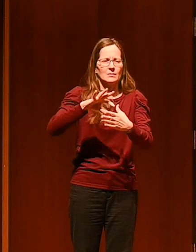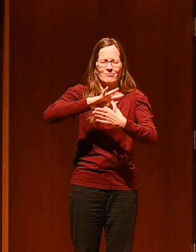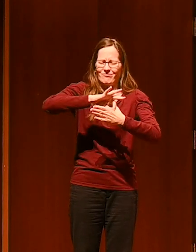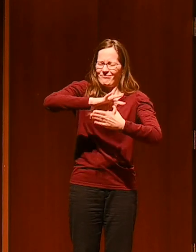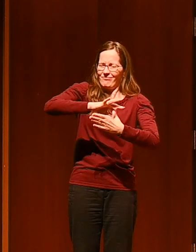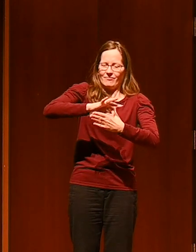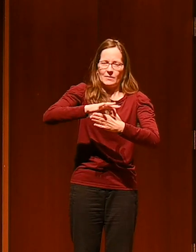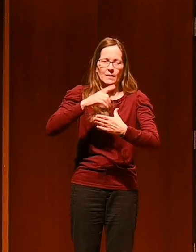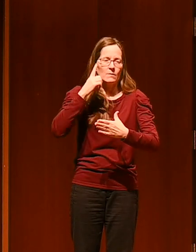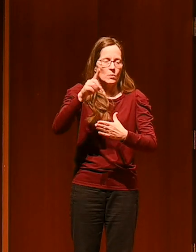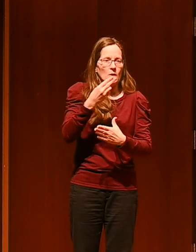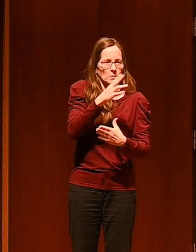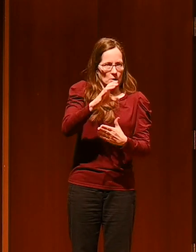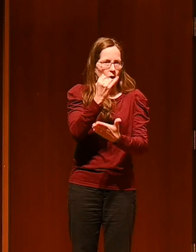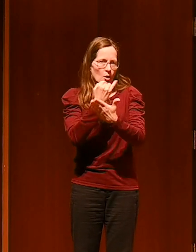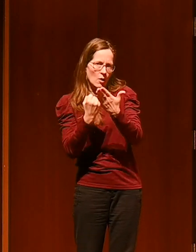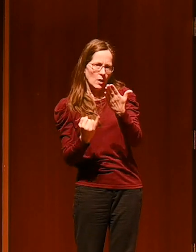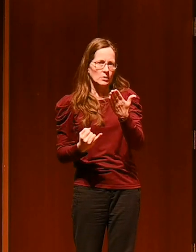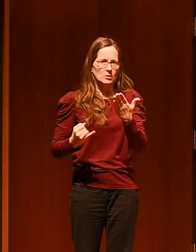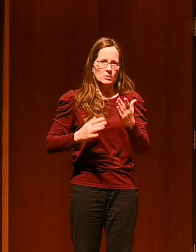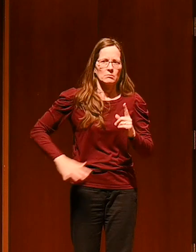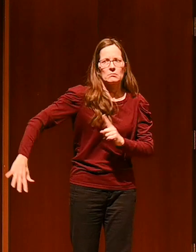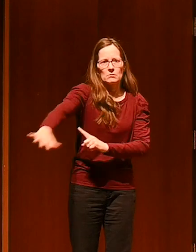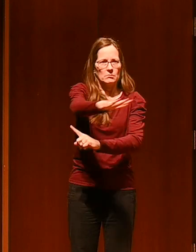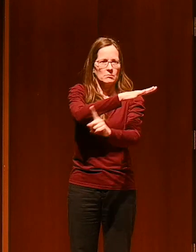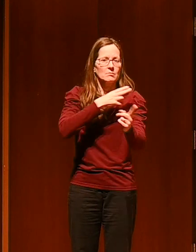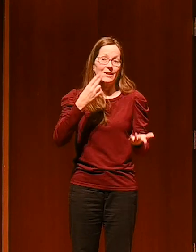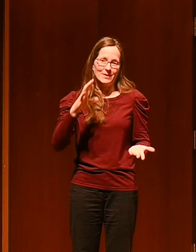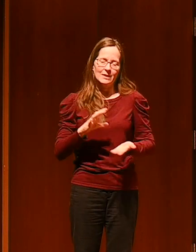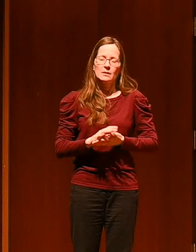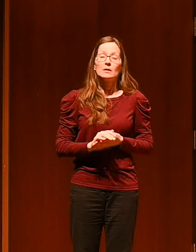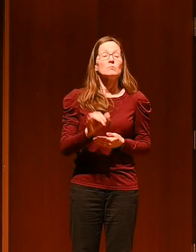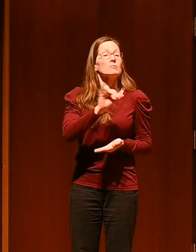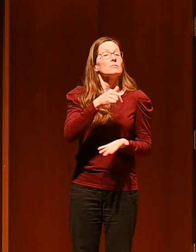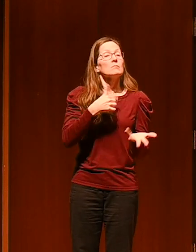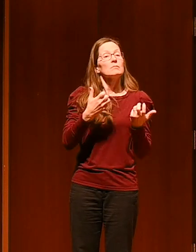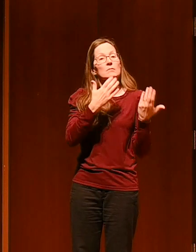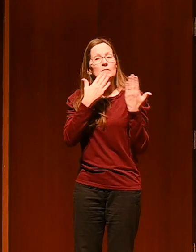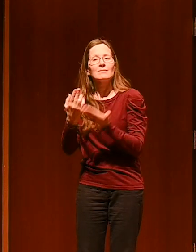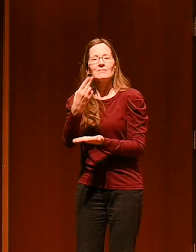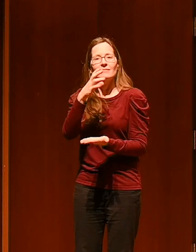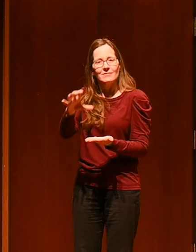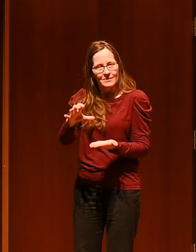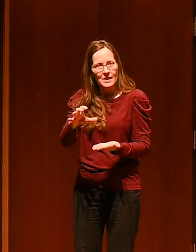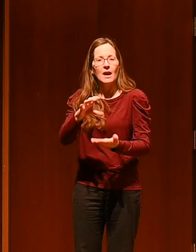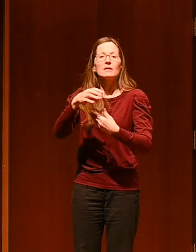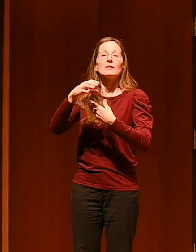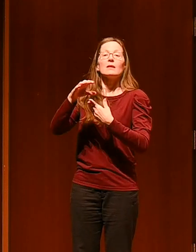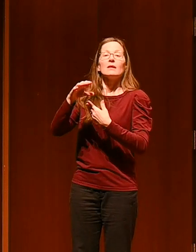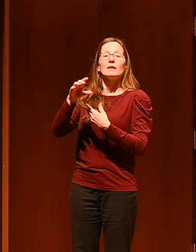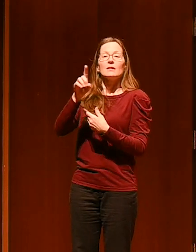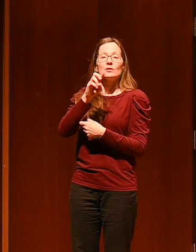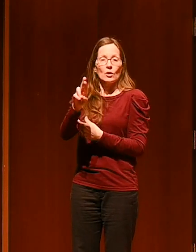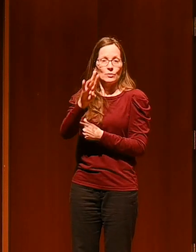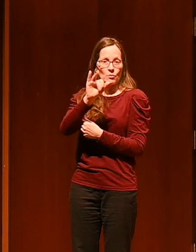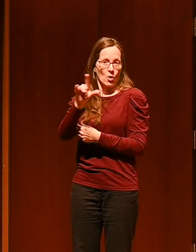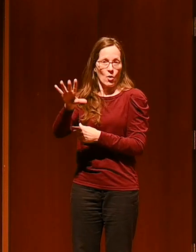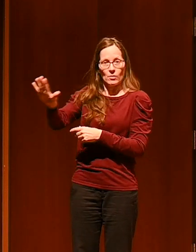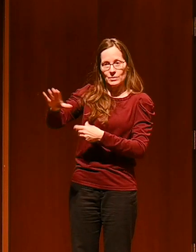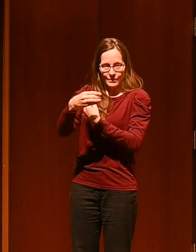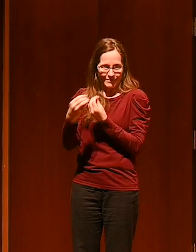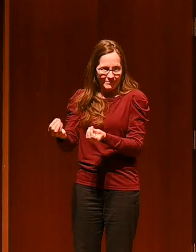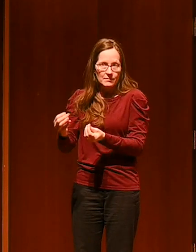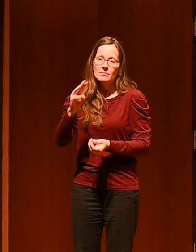partner. I'd also like to take this opportunity to thank Howard County and the Office of County Executive Calvin Ball, the Maryland State